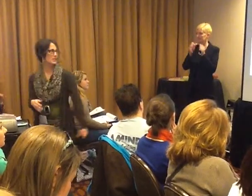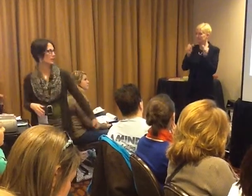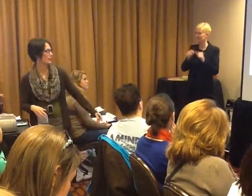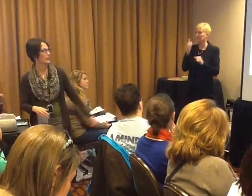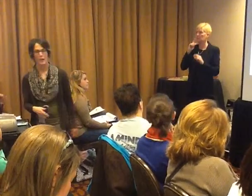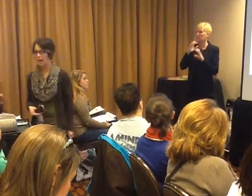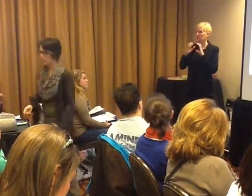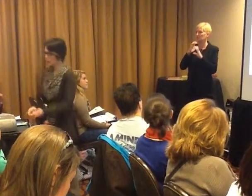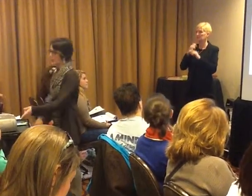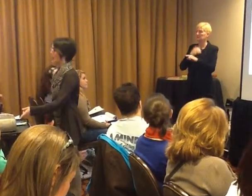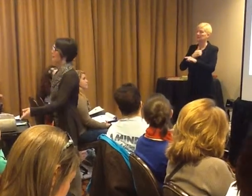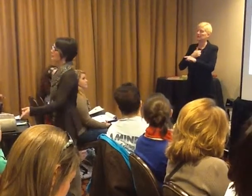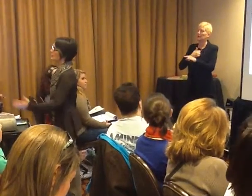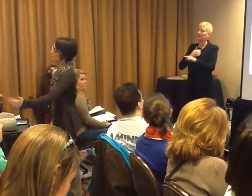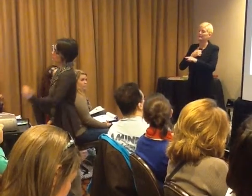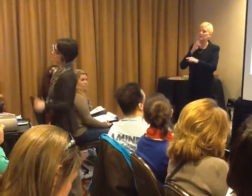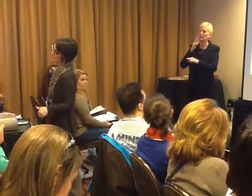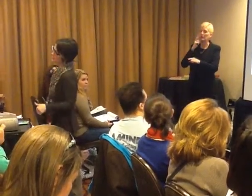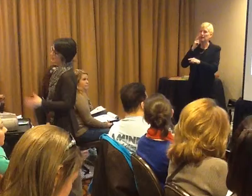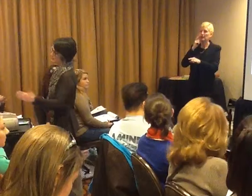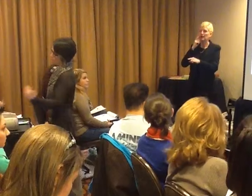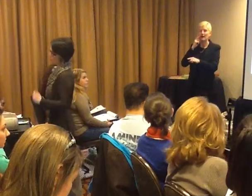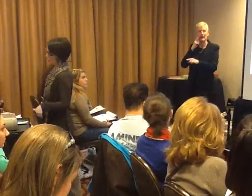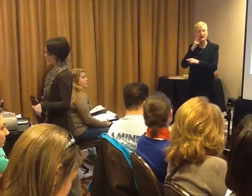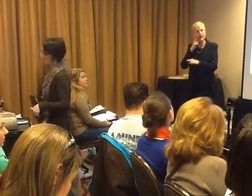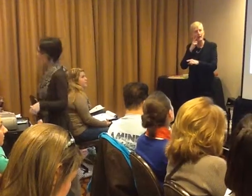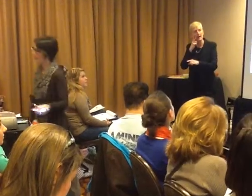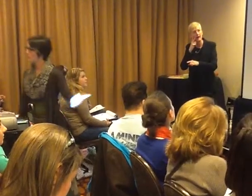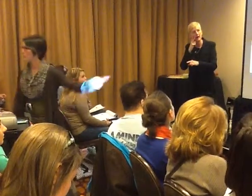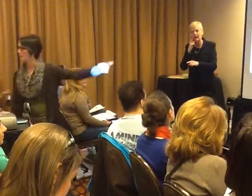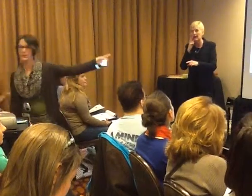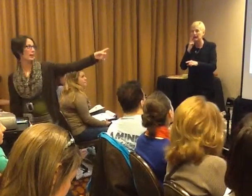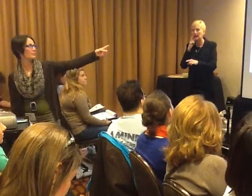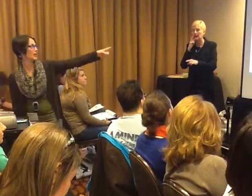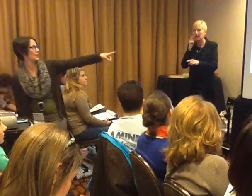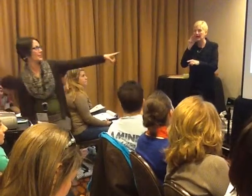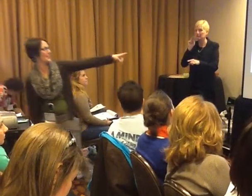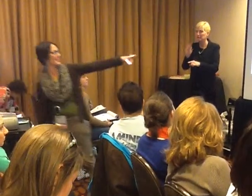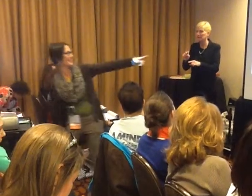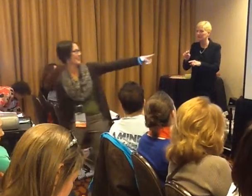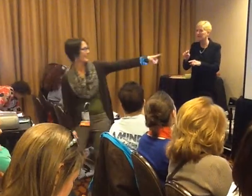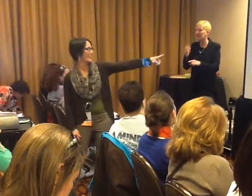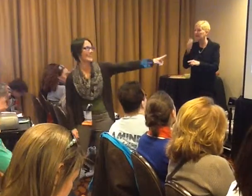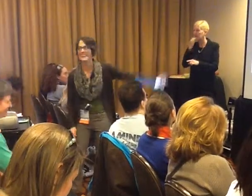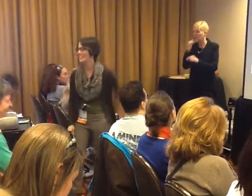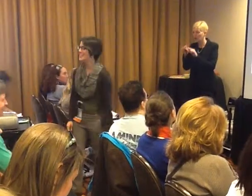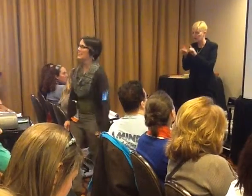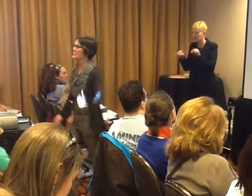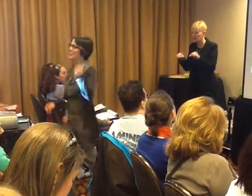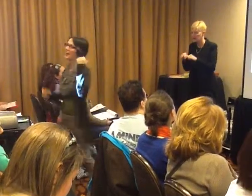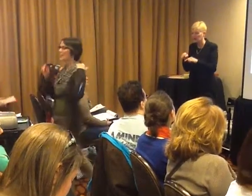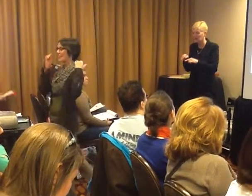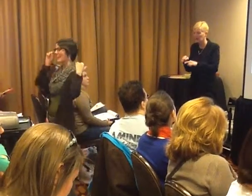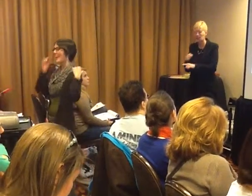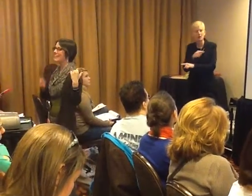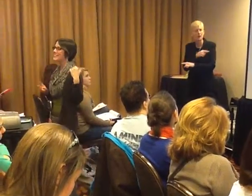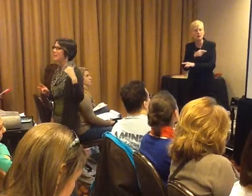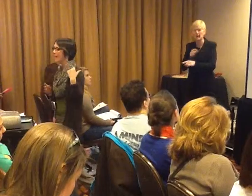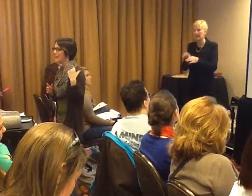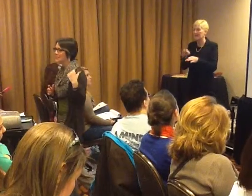oh, sorry, I'm looking at the one that says this is your next slide, and we're not there yet. So